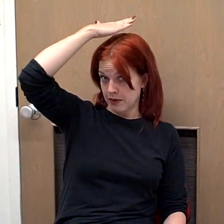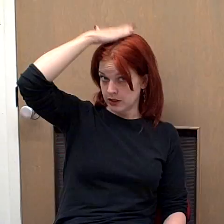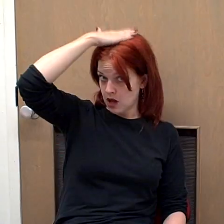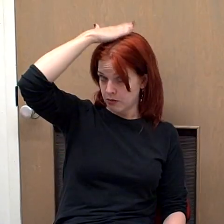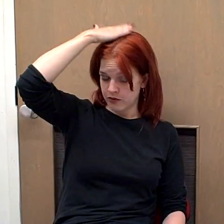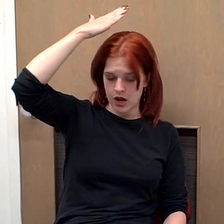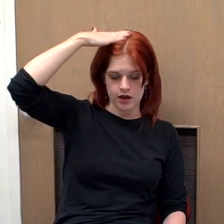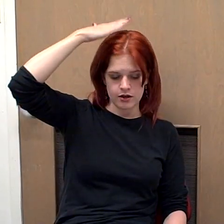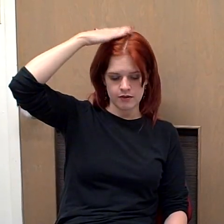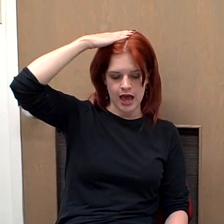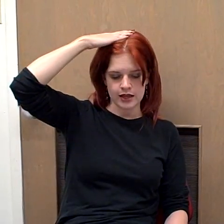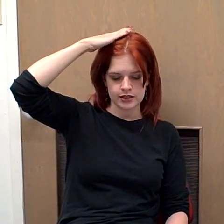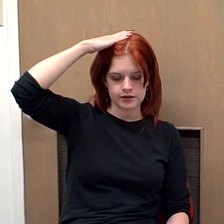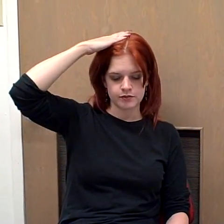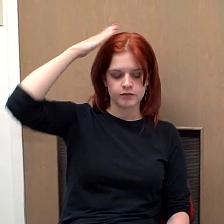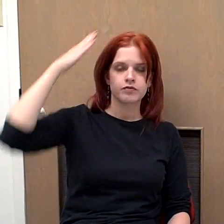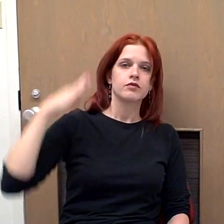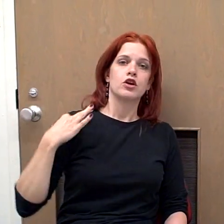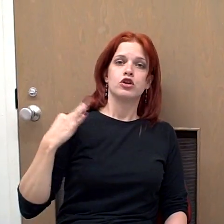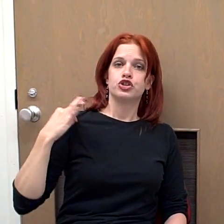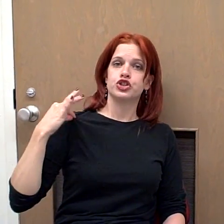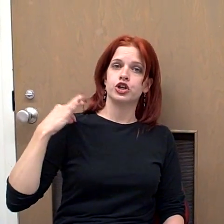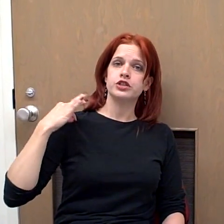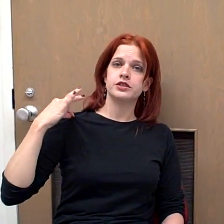the top of your head, hat. Shirt.